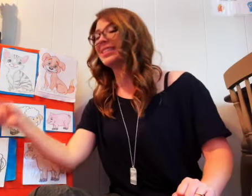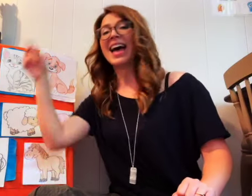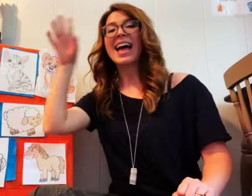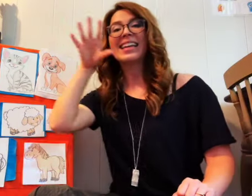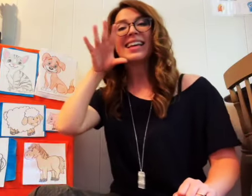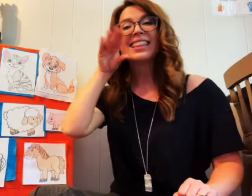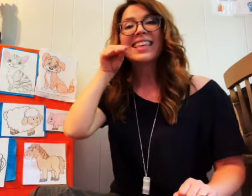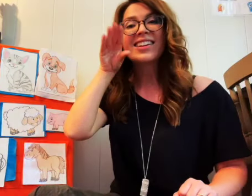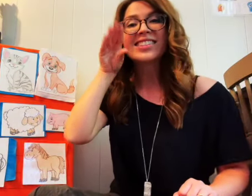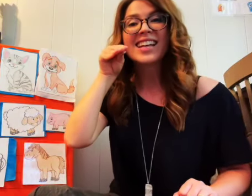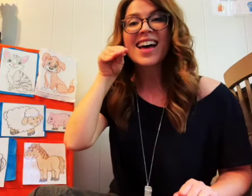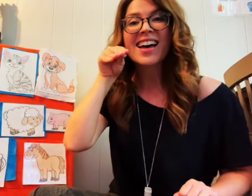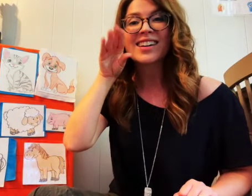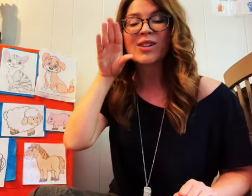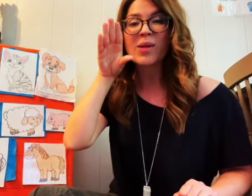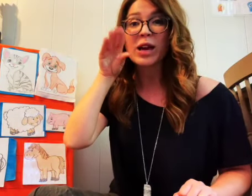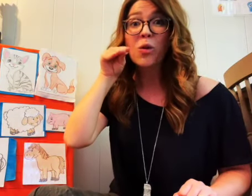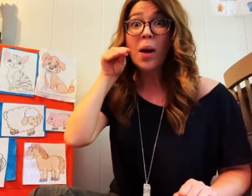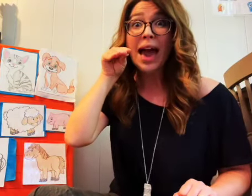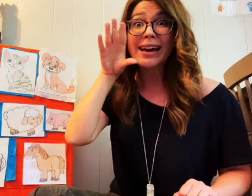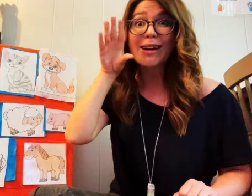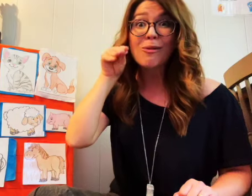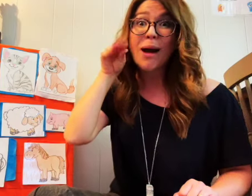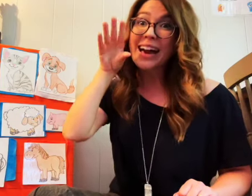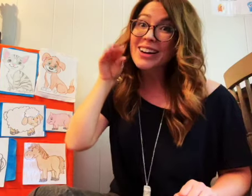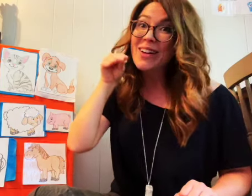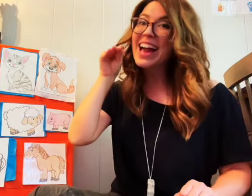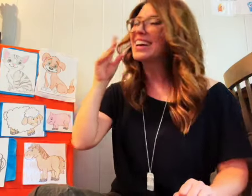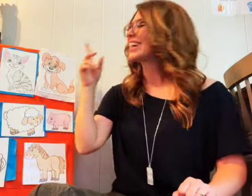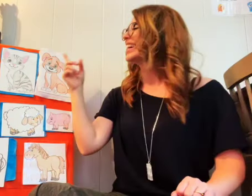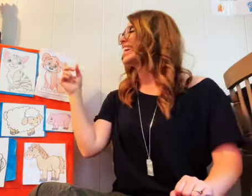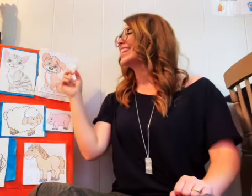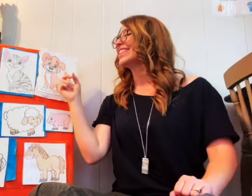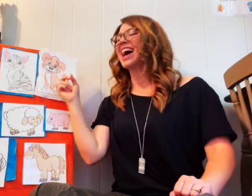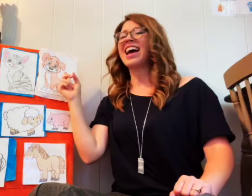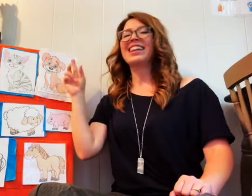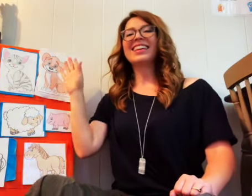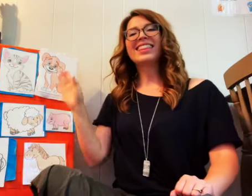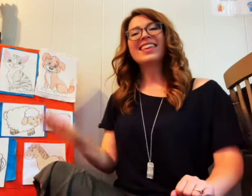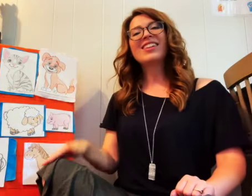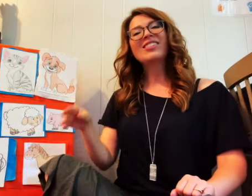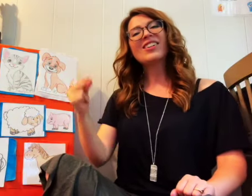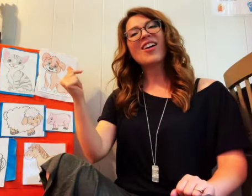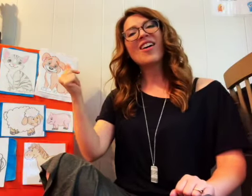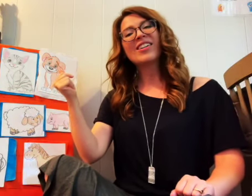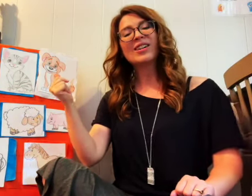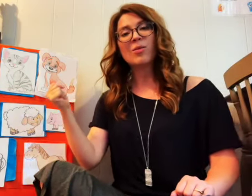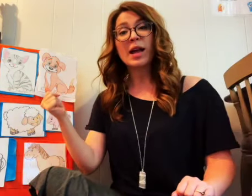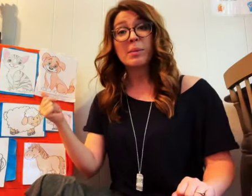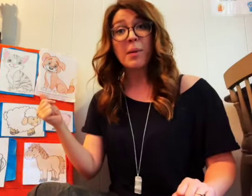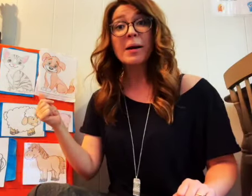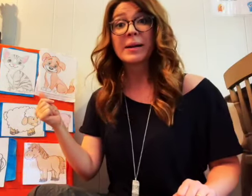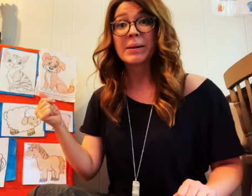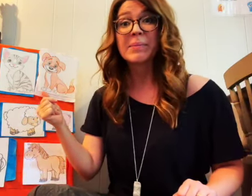That little duck went quack, quack, quack. That little dog went bark,